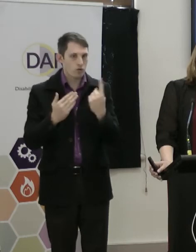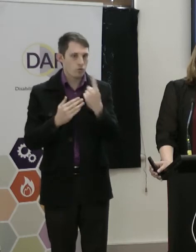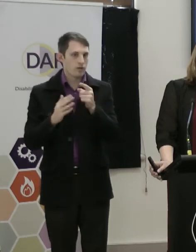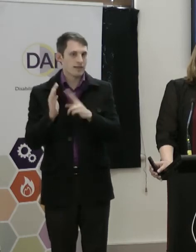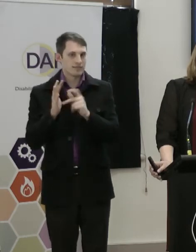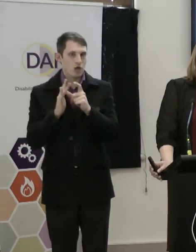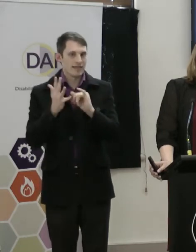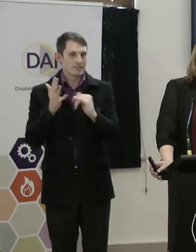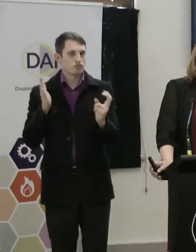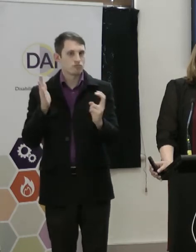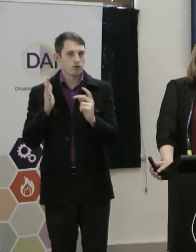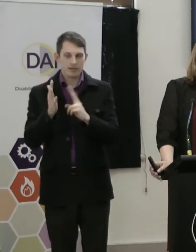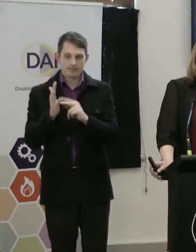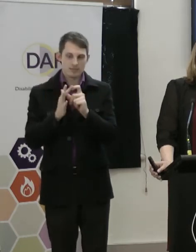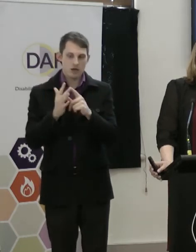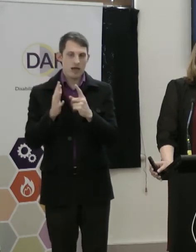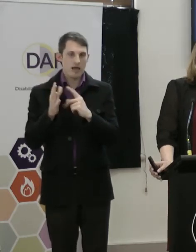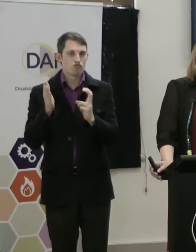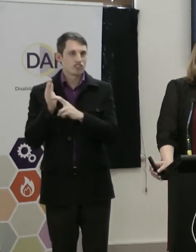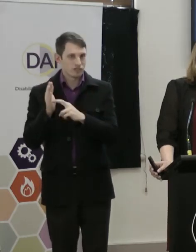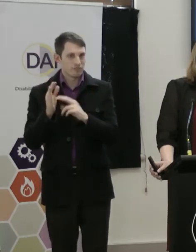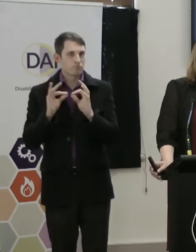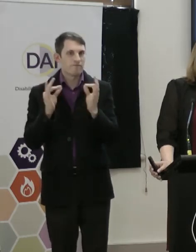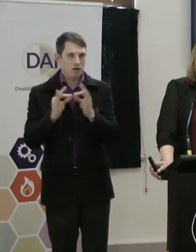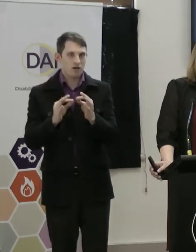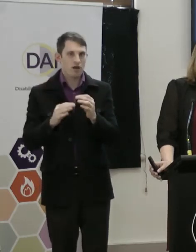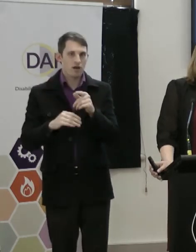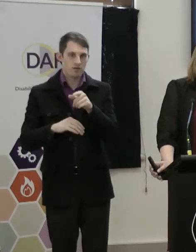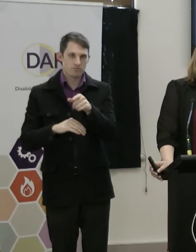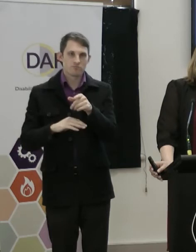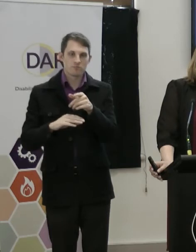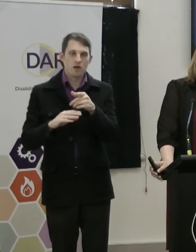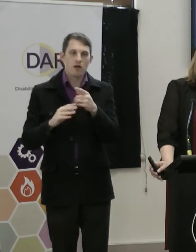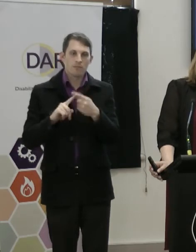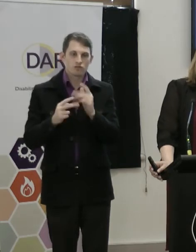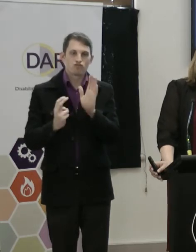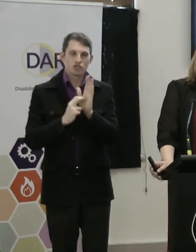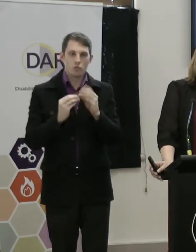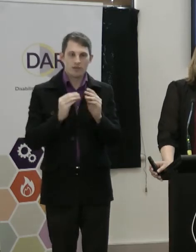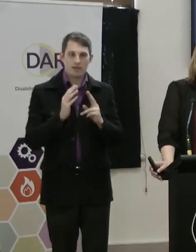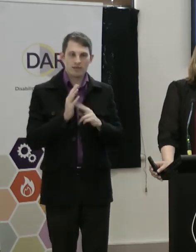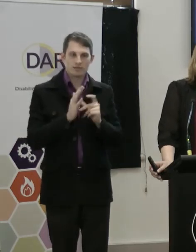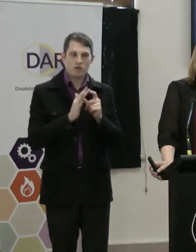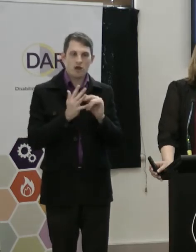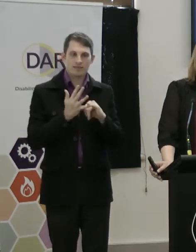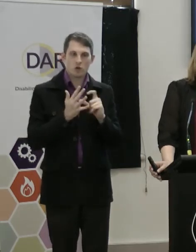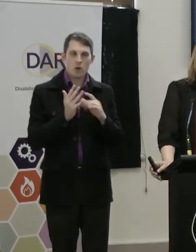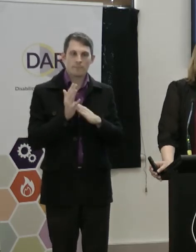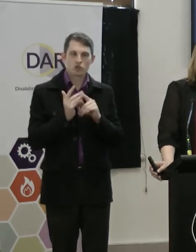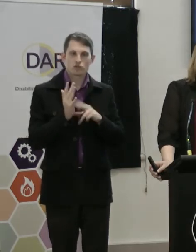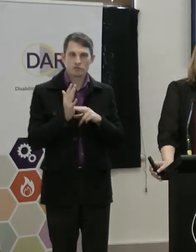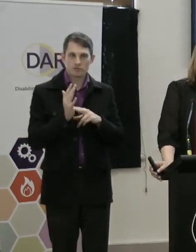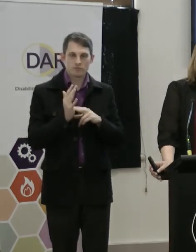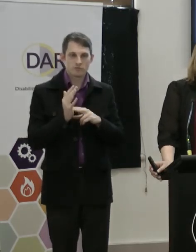practitioner who's been engaged and is registered with the NDIS Commission. So that's a bit of a change to what people